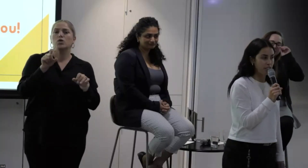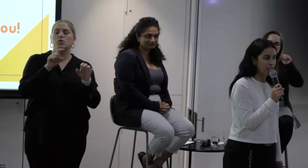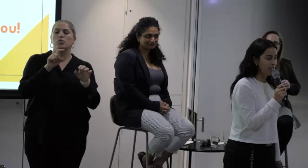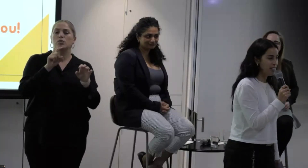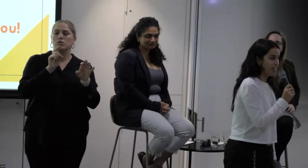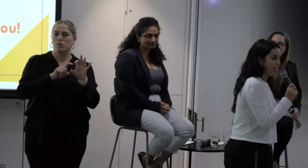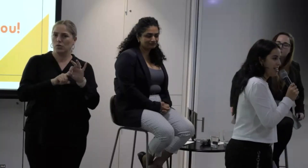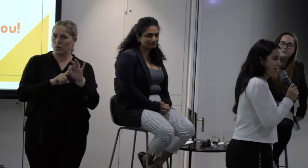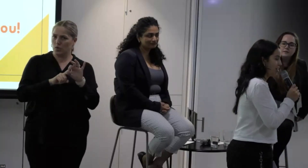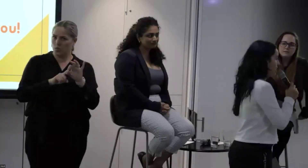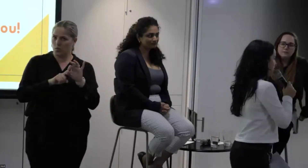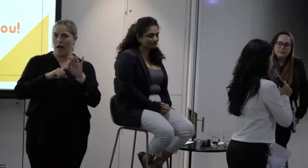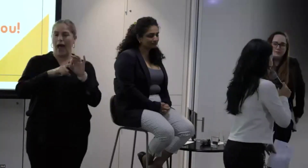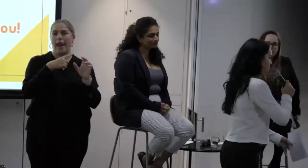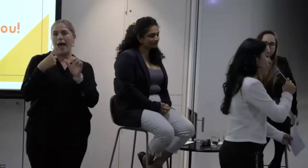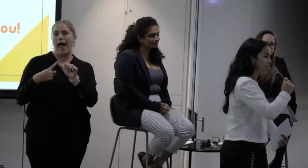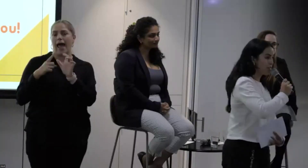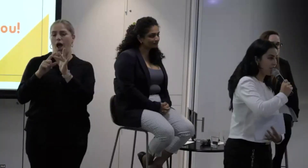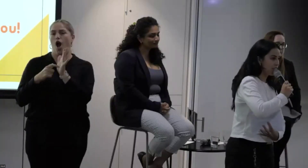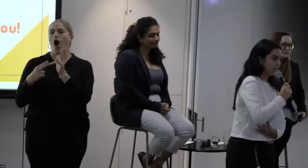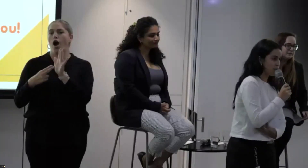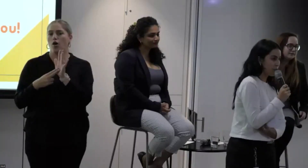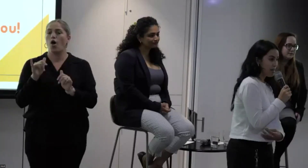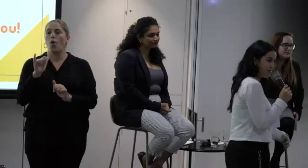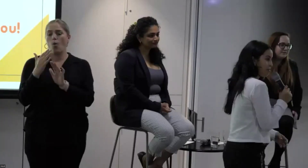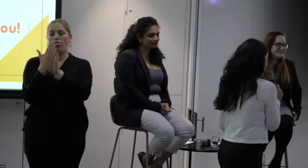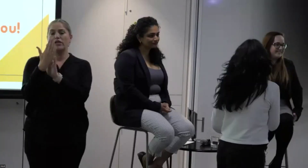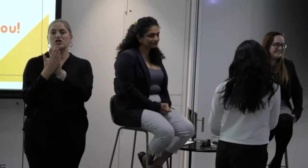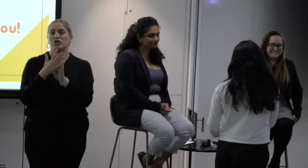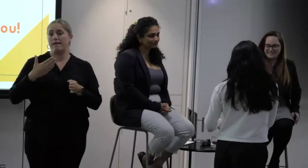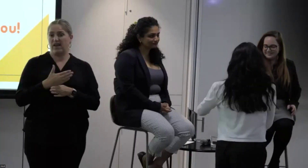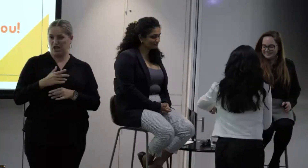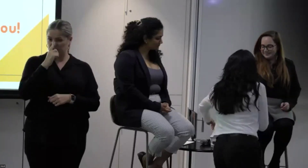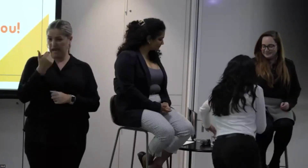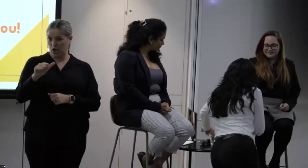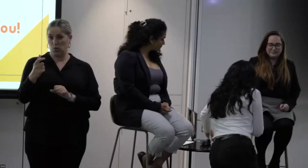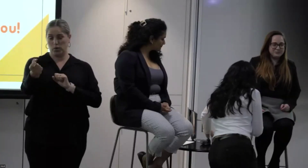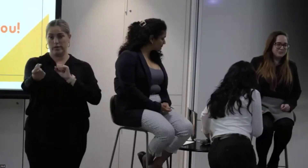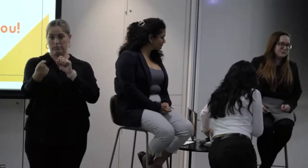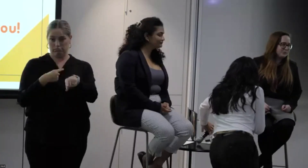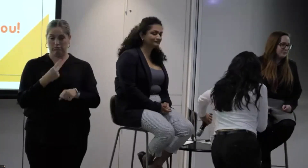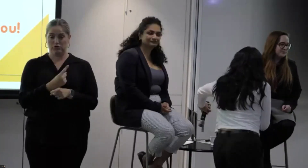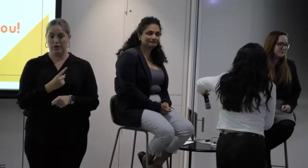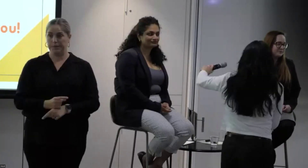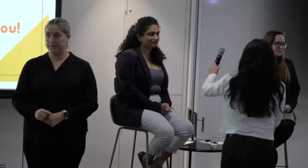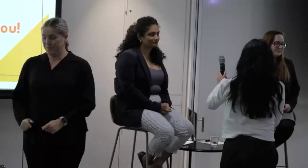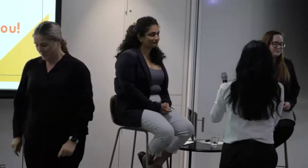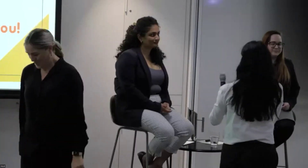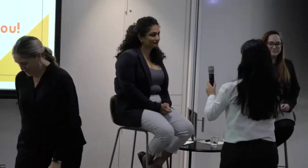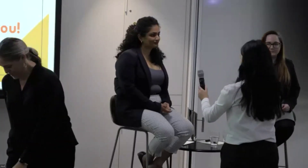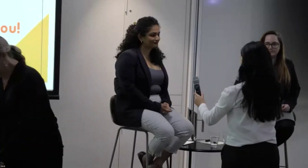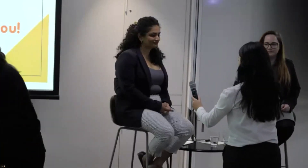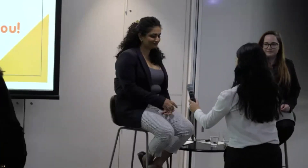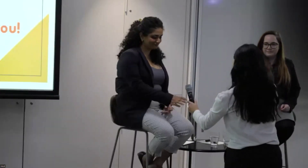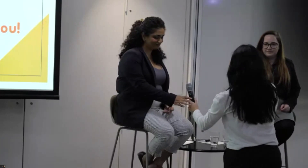chat function. Okay, so do we have any questions from the room? Yep, we've got a question here. All right. I will